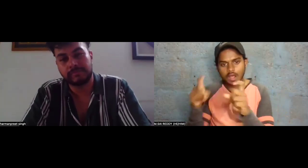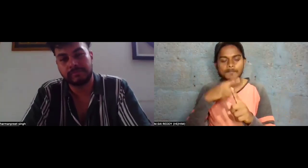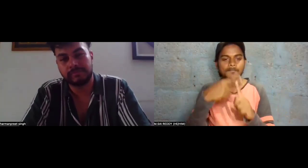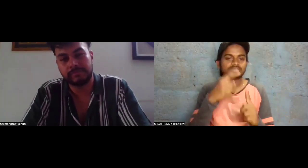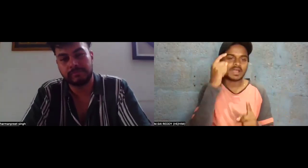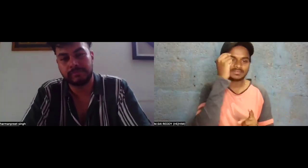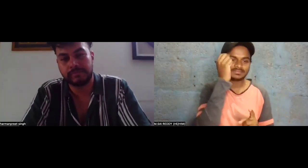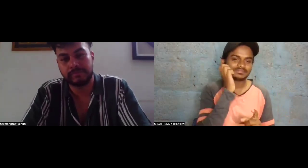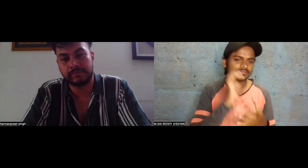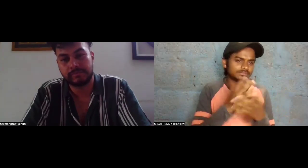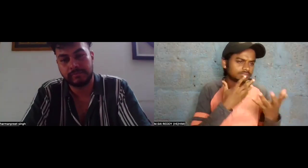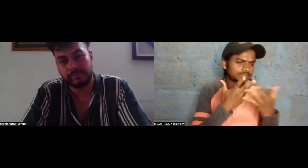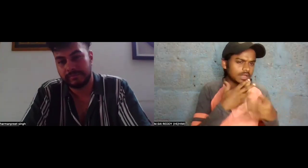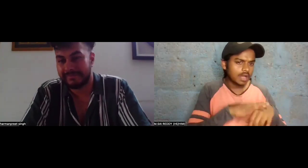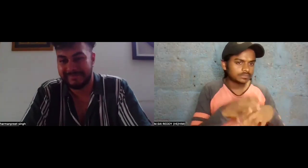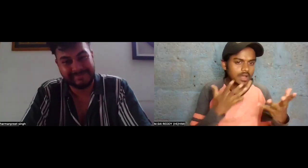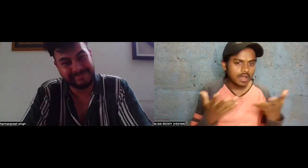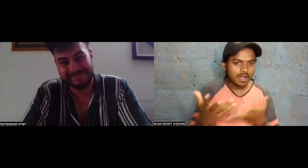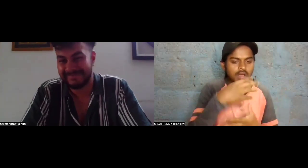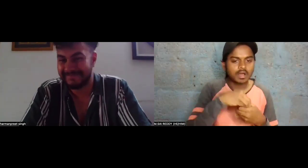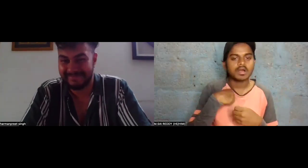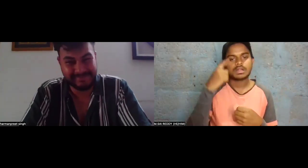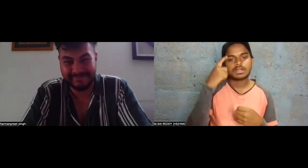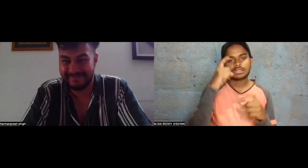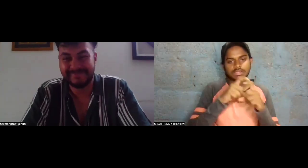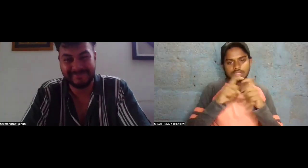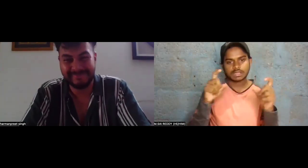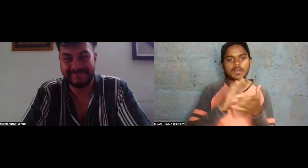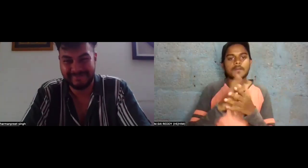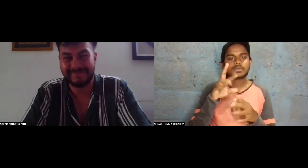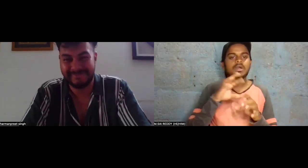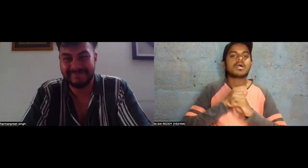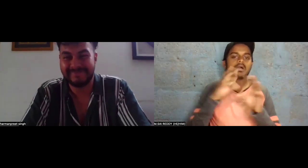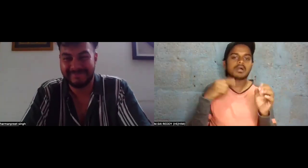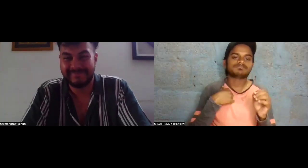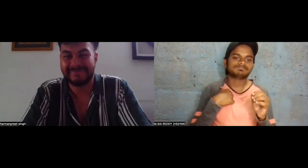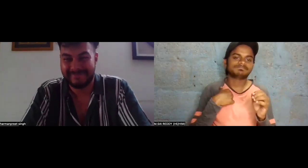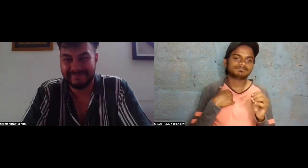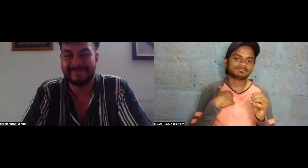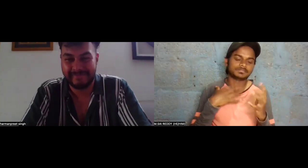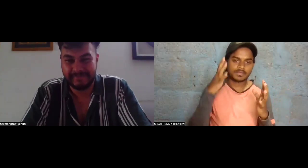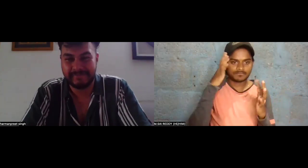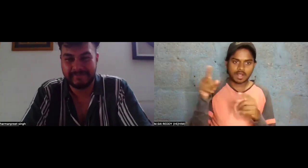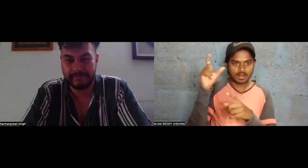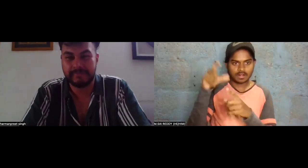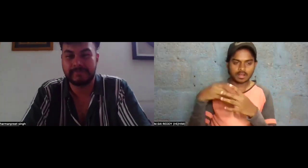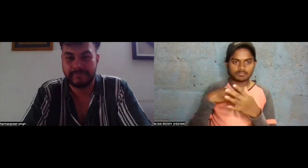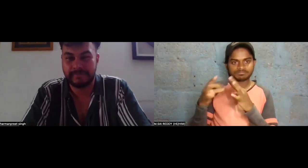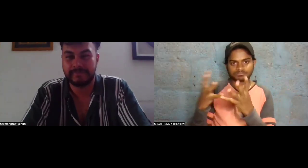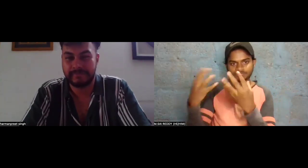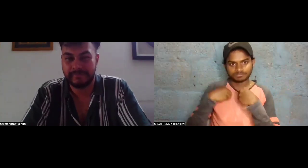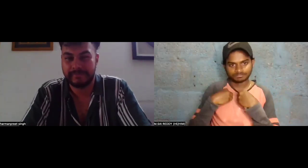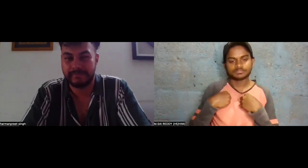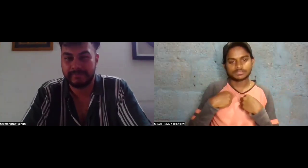people are not respecting. So I have discussed with some friends, with Sudarshan, and then I realized that yeah,